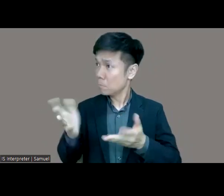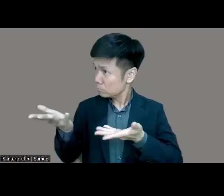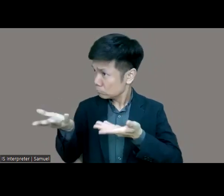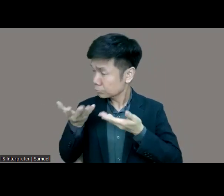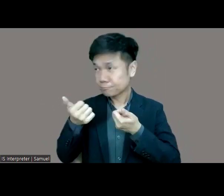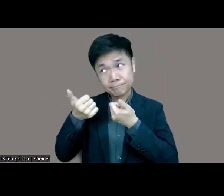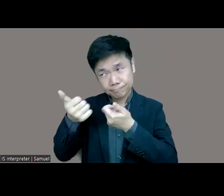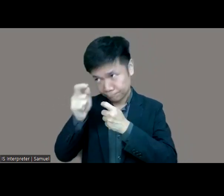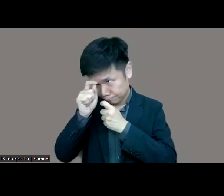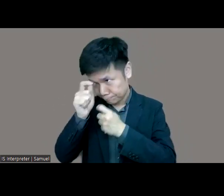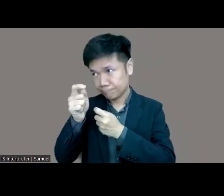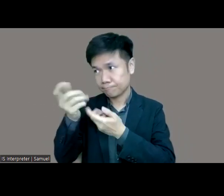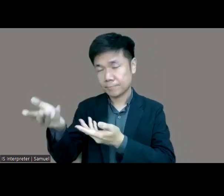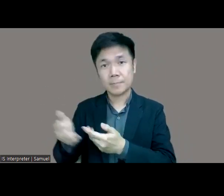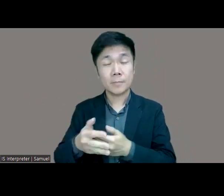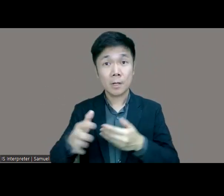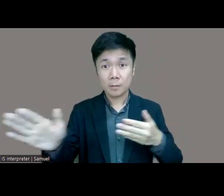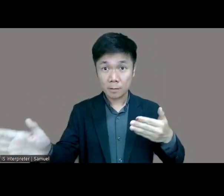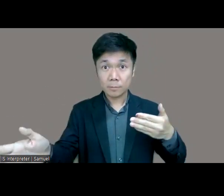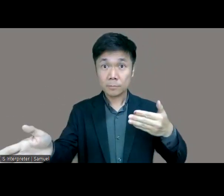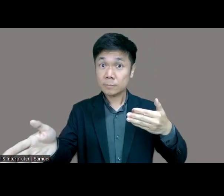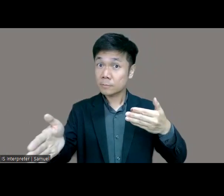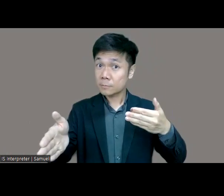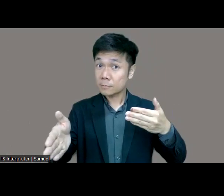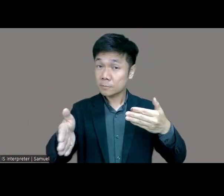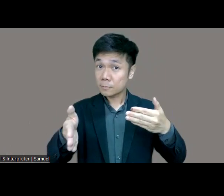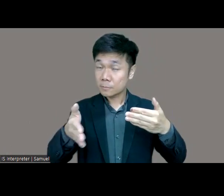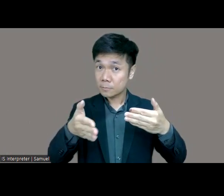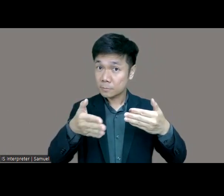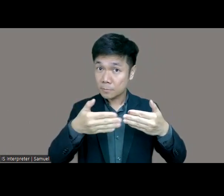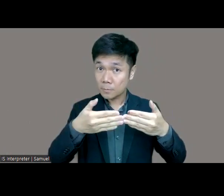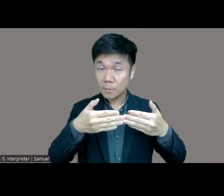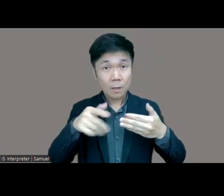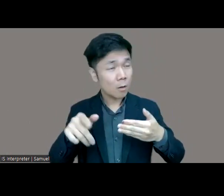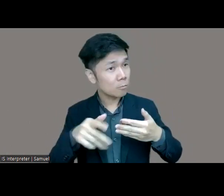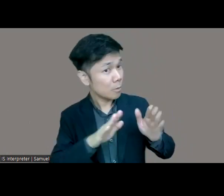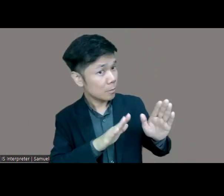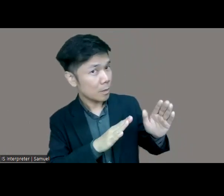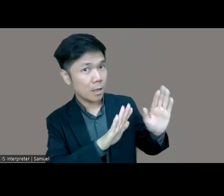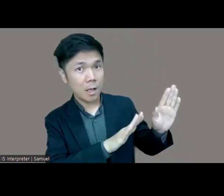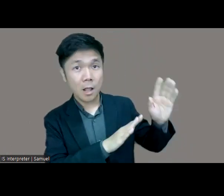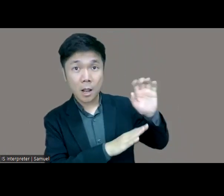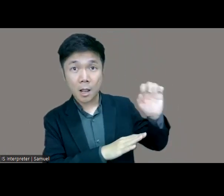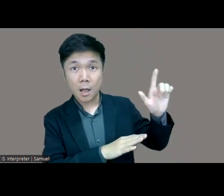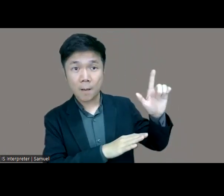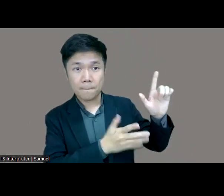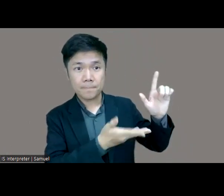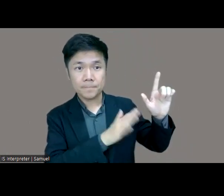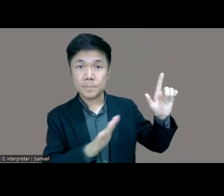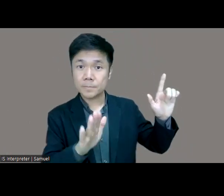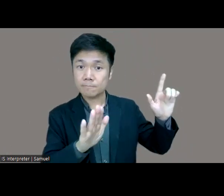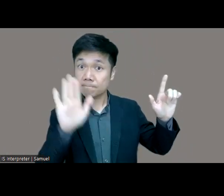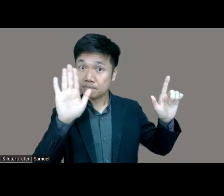I think with this, we are going to close the webinar. Thank you, everyone. Elham, I don't know if you would like to share as well, please.